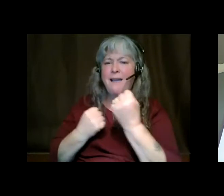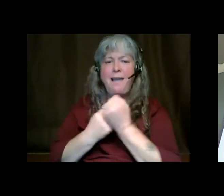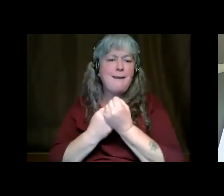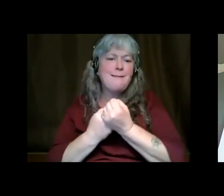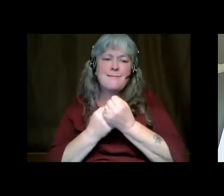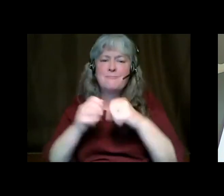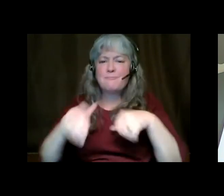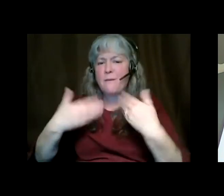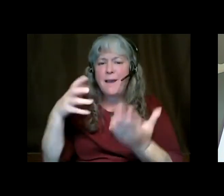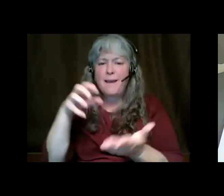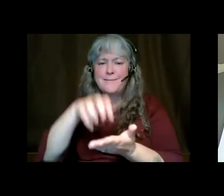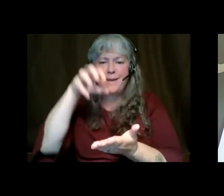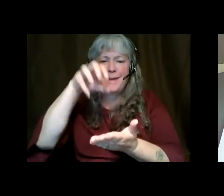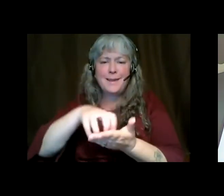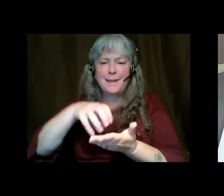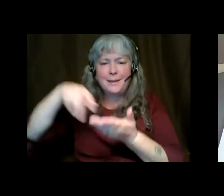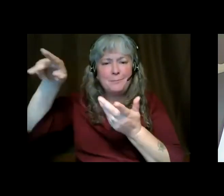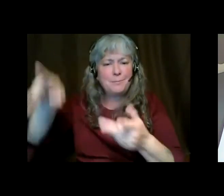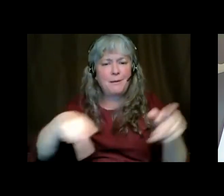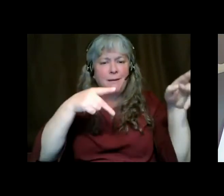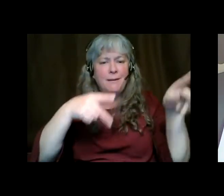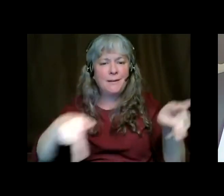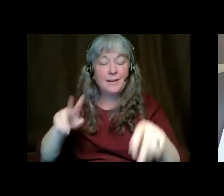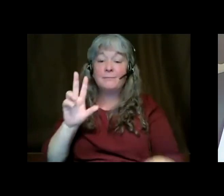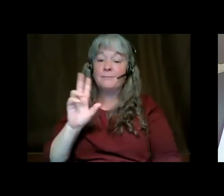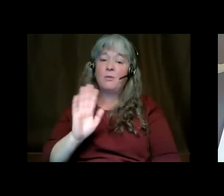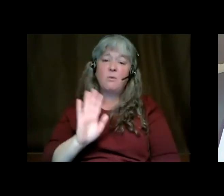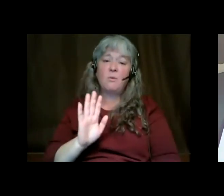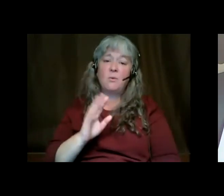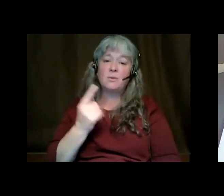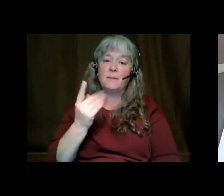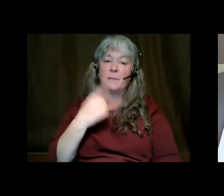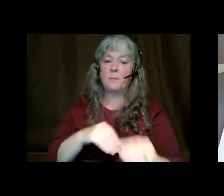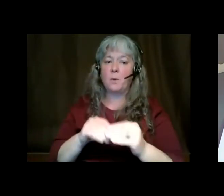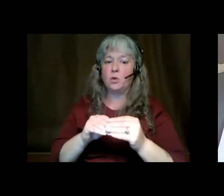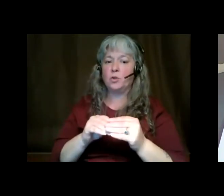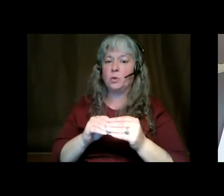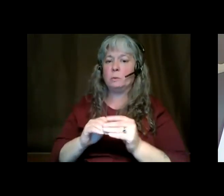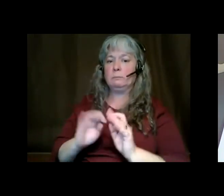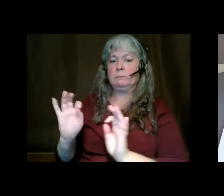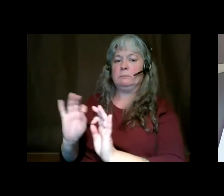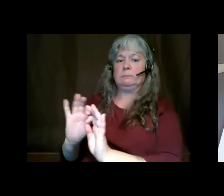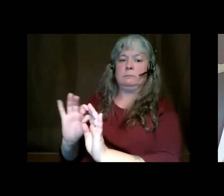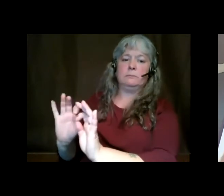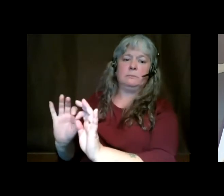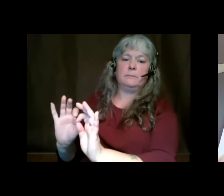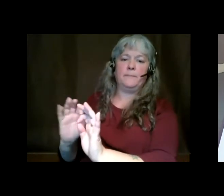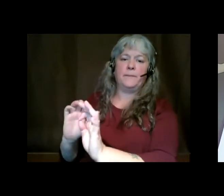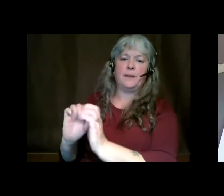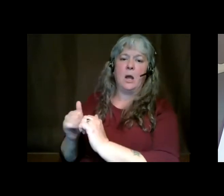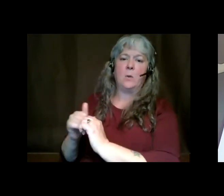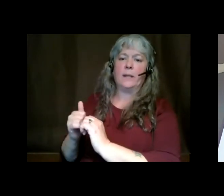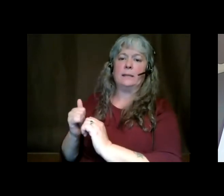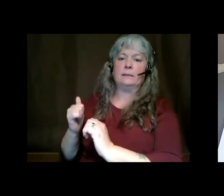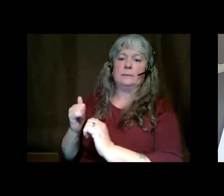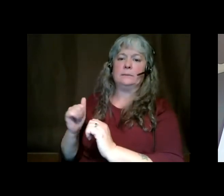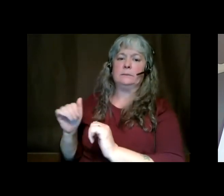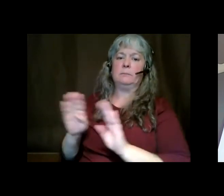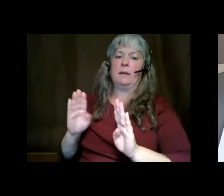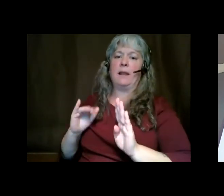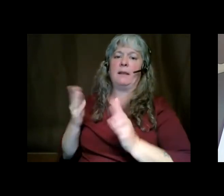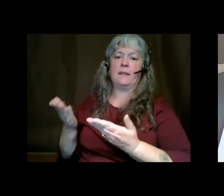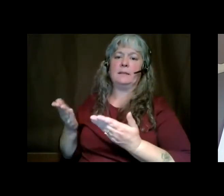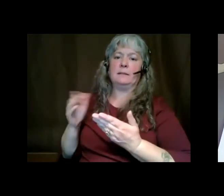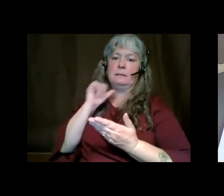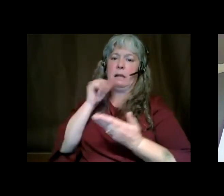about. It was more something to minimize, to figure out how can we pretend like this isn't a thing, or how can we